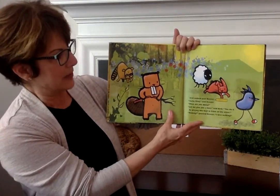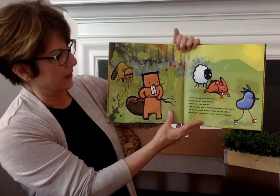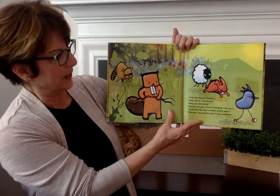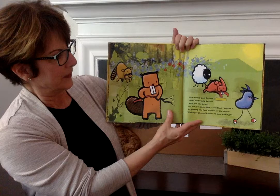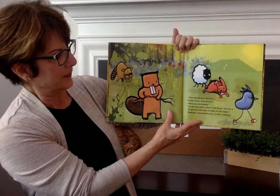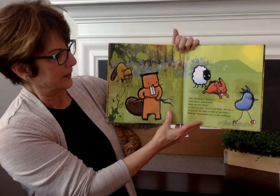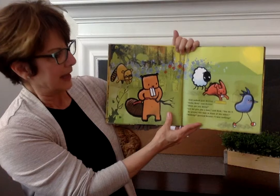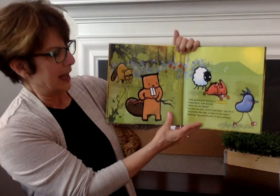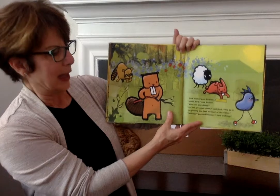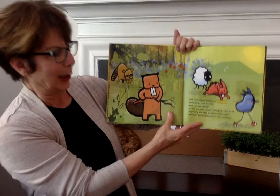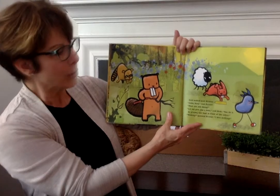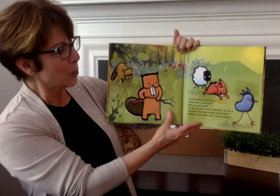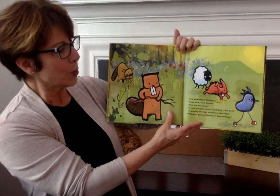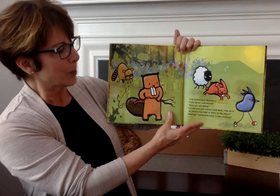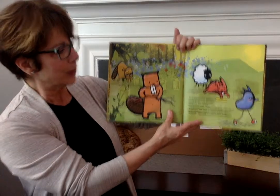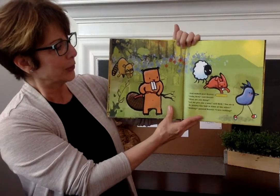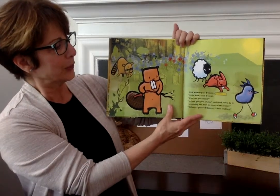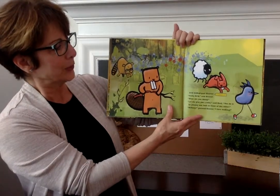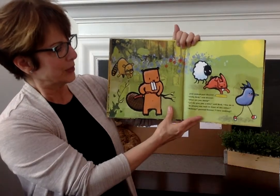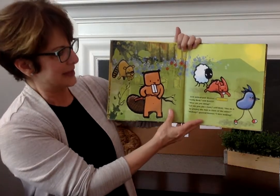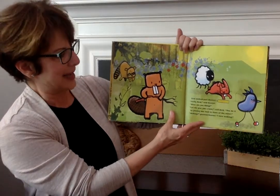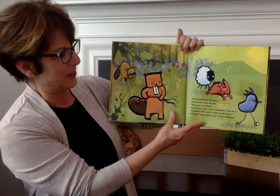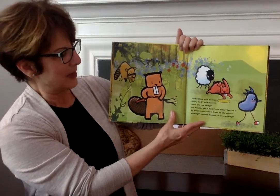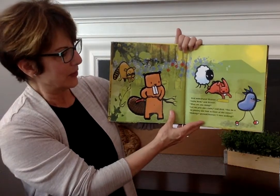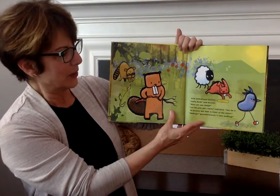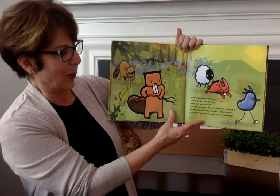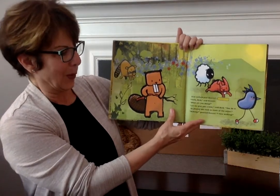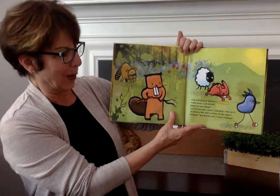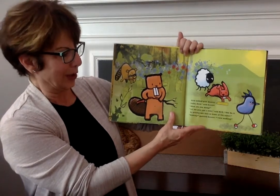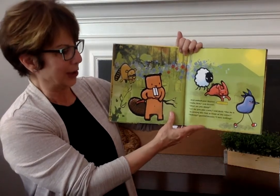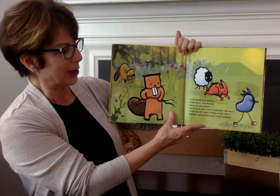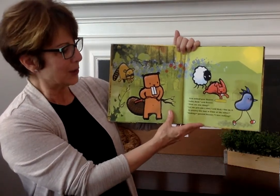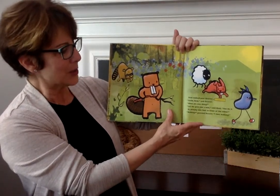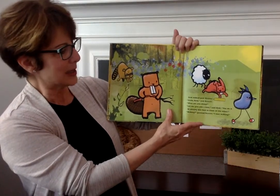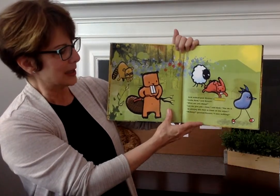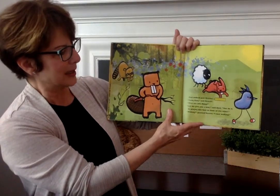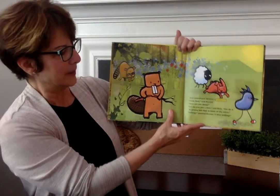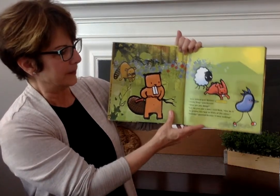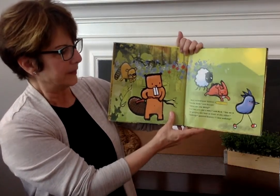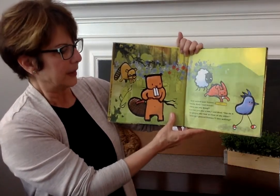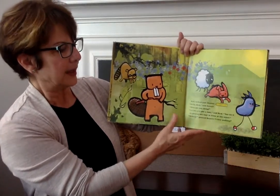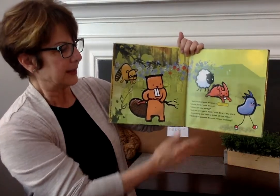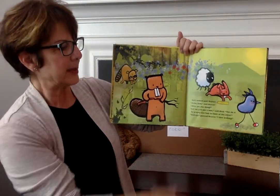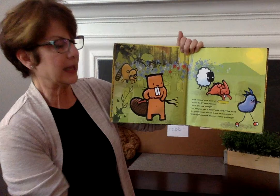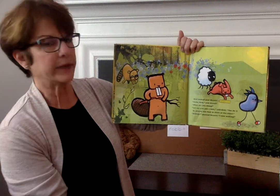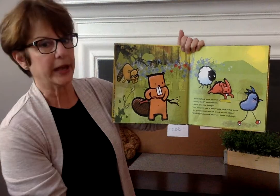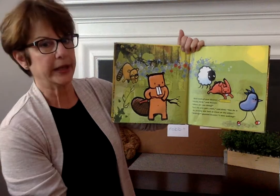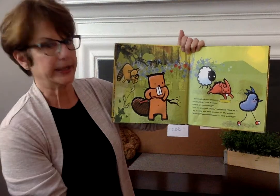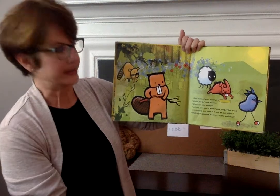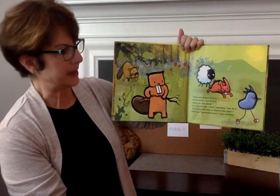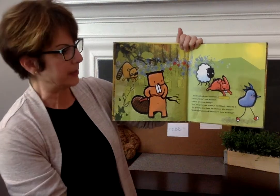Beaver. "Hello, Bird," said Beaver. "What are you doing?" "Let me give you a hint," said